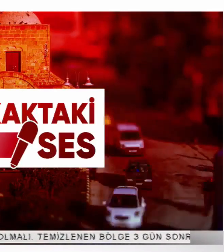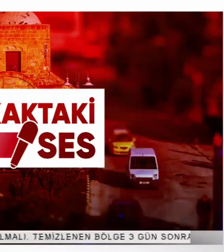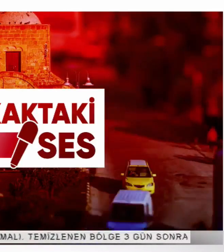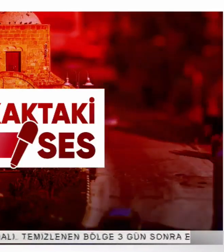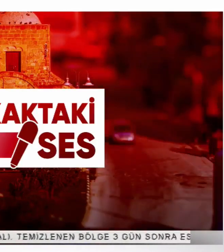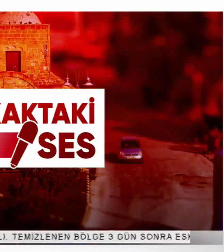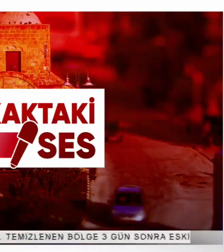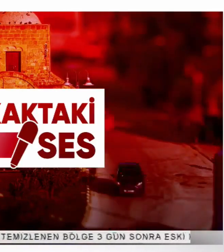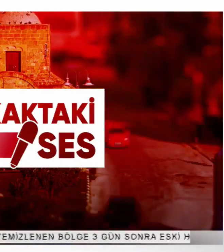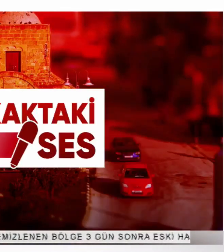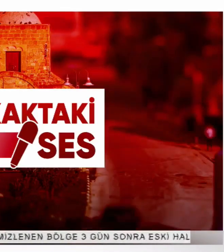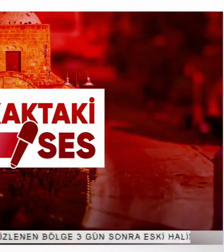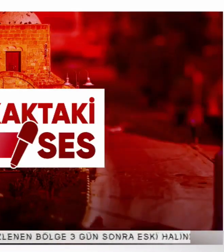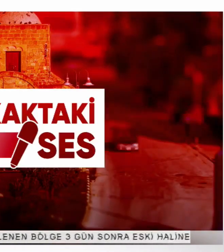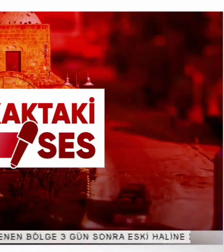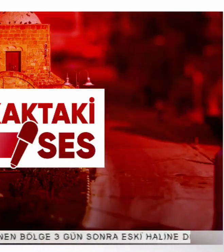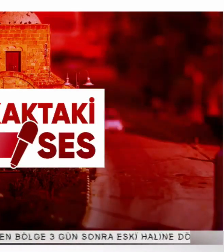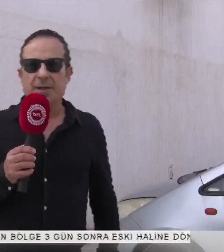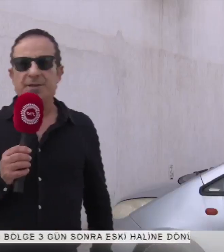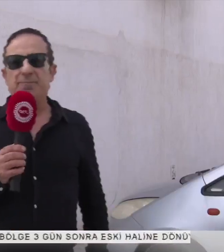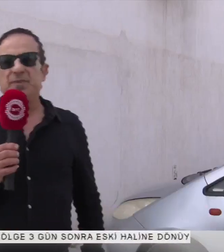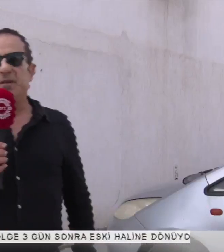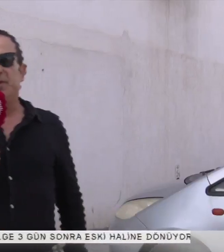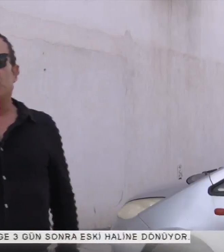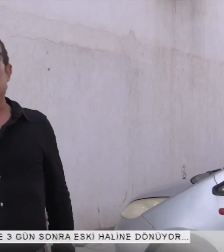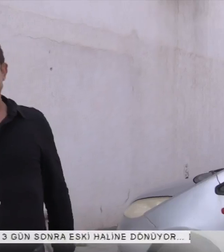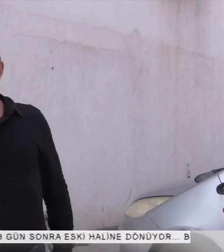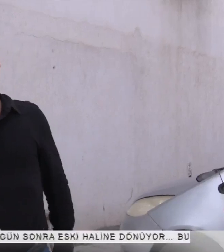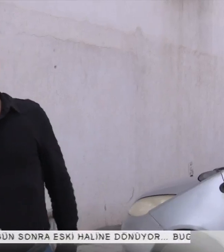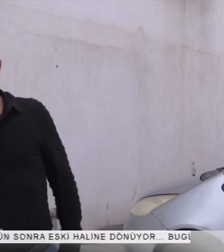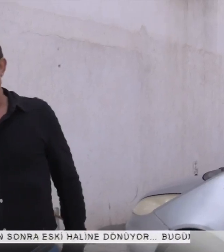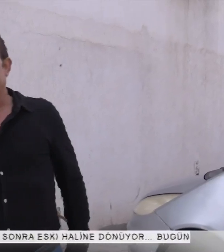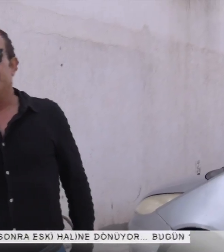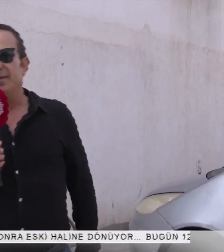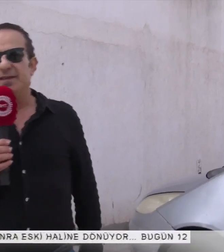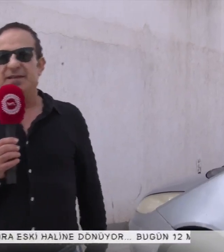Yepyeni bir sokaktaki ses programından herkese...